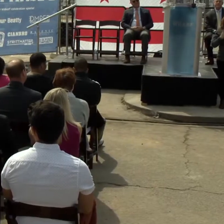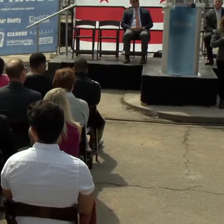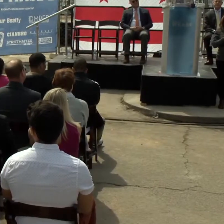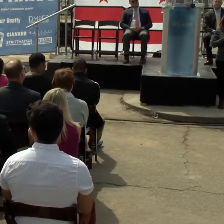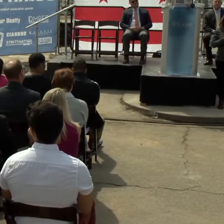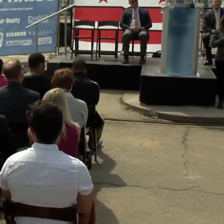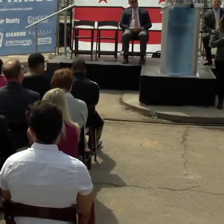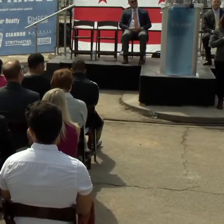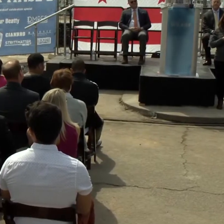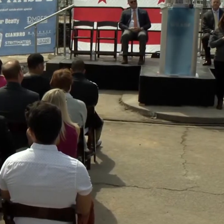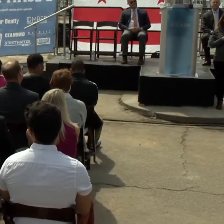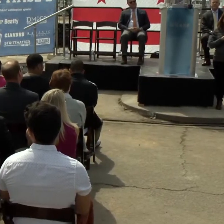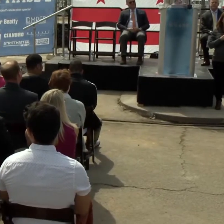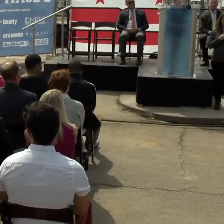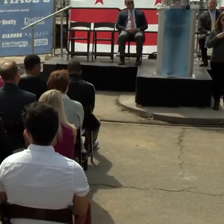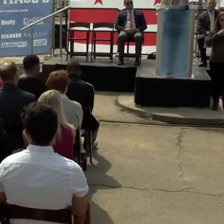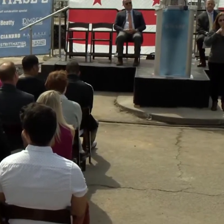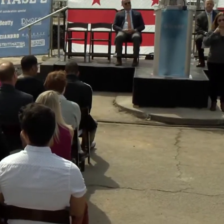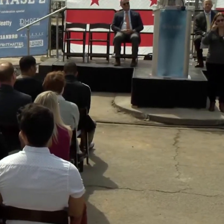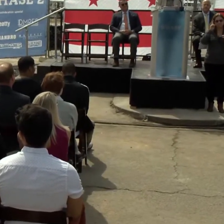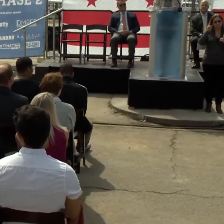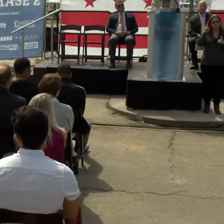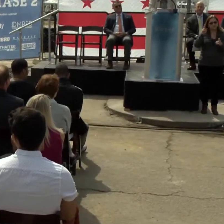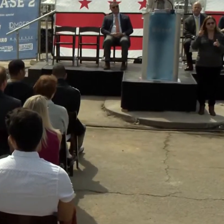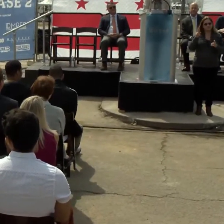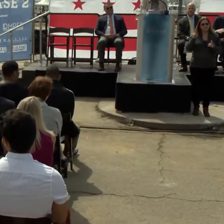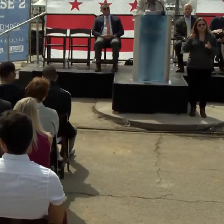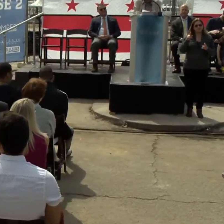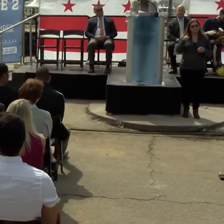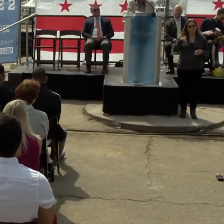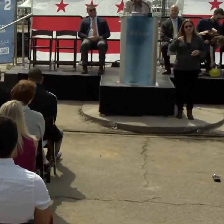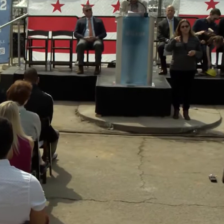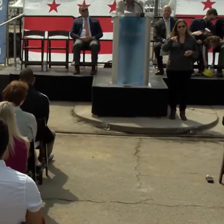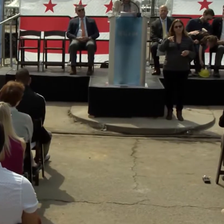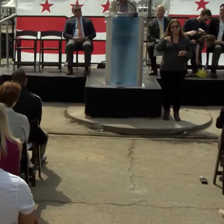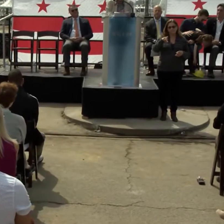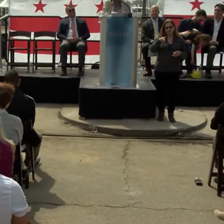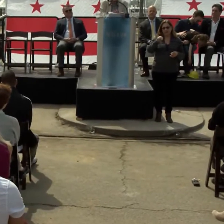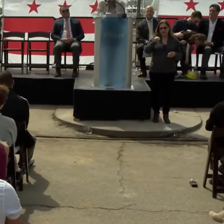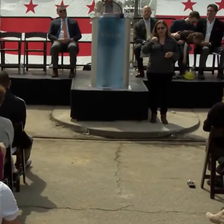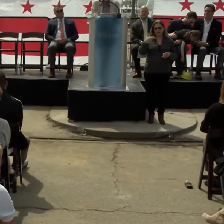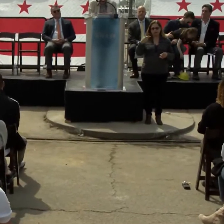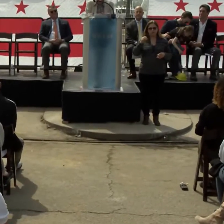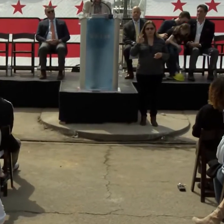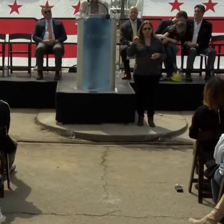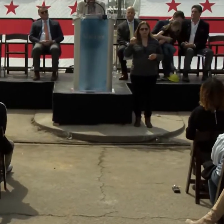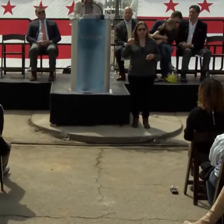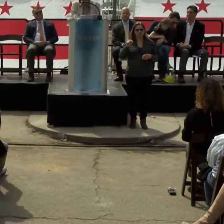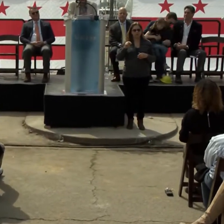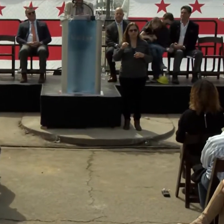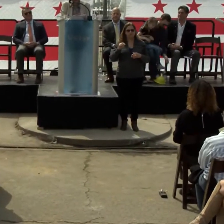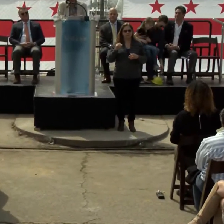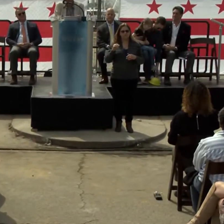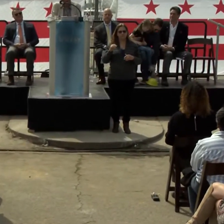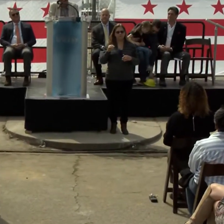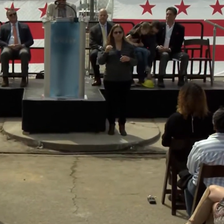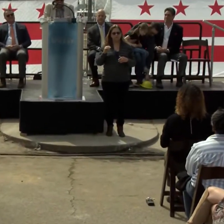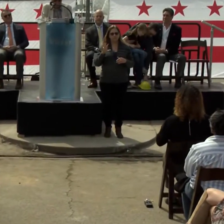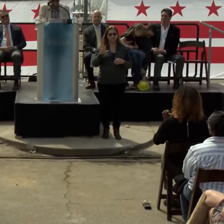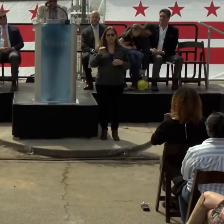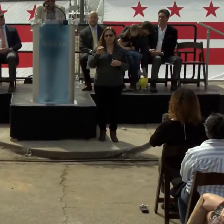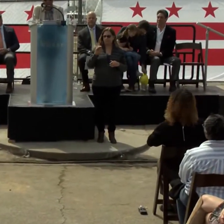in saluting P.N. Hoffman. So sorry that Monty Hoffman had an emergency and